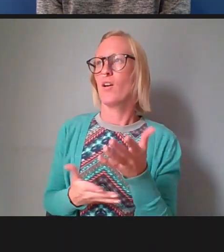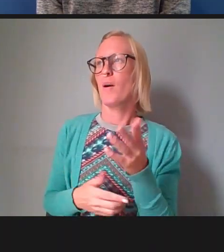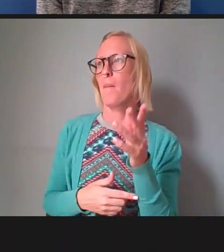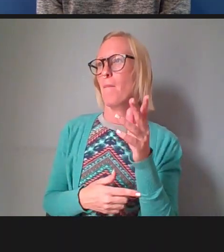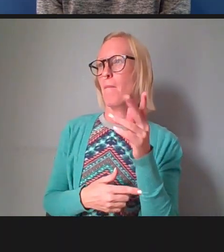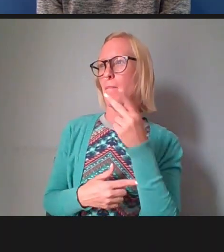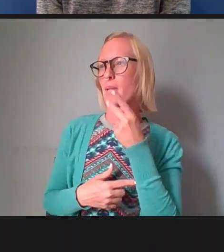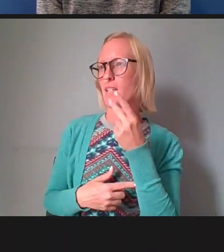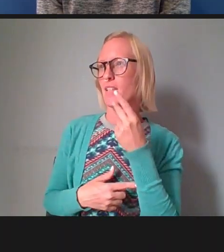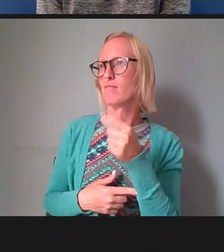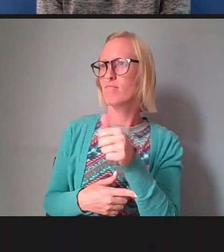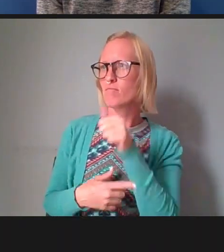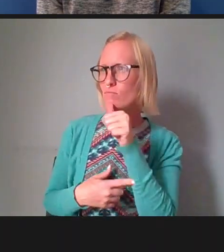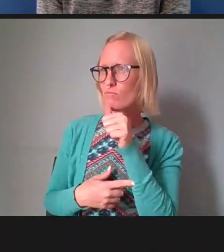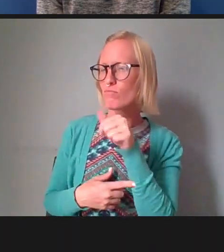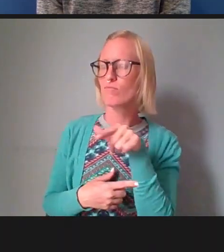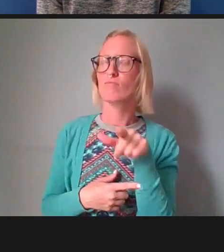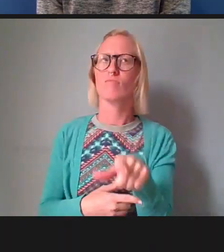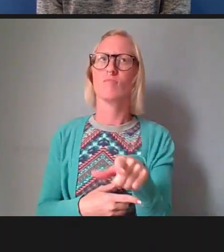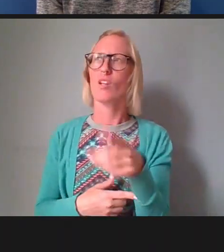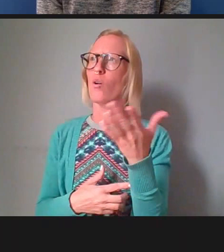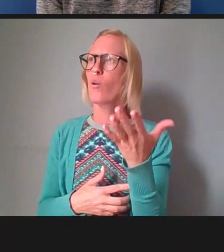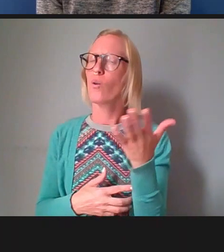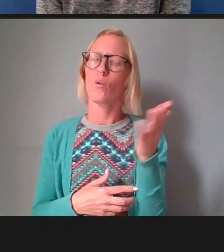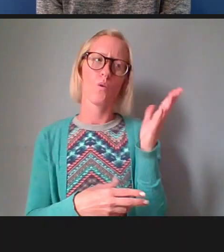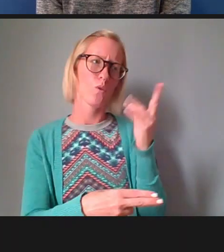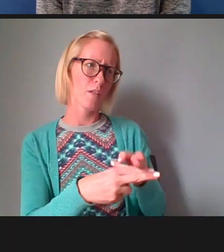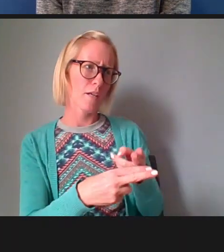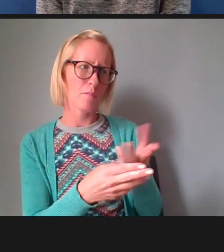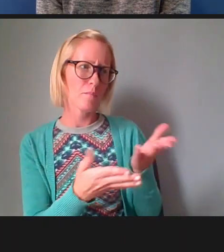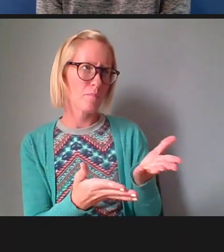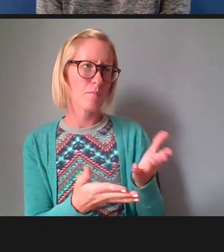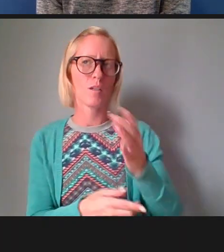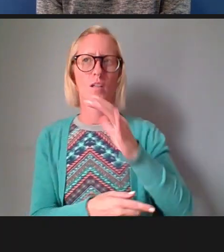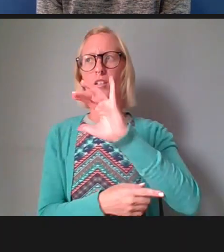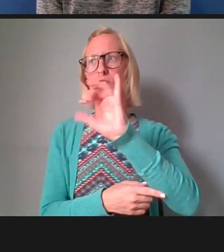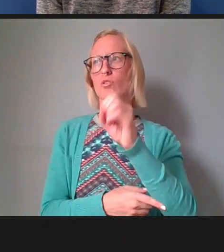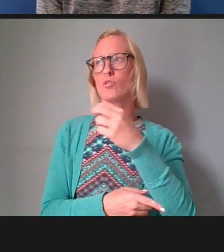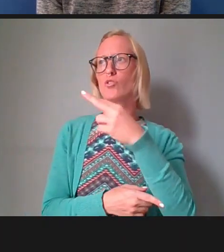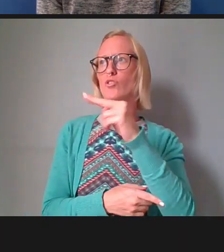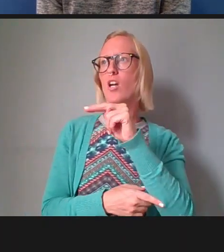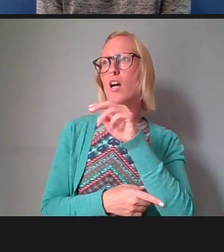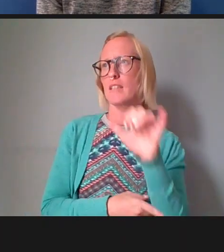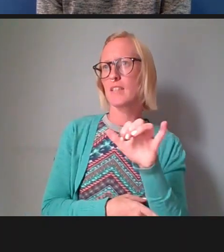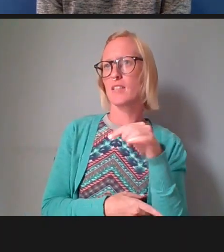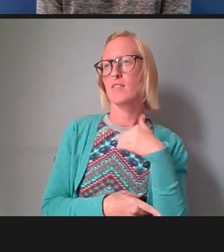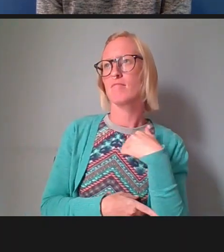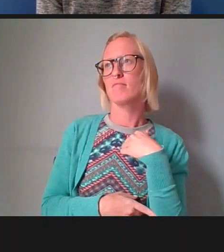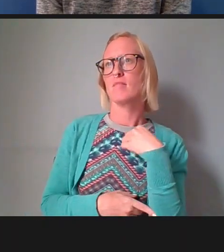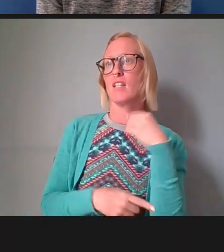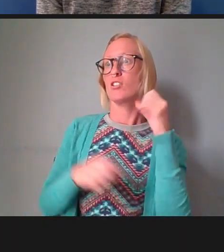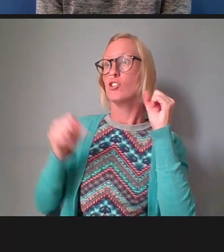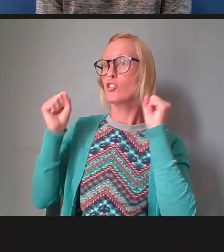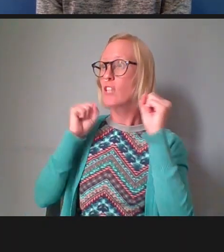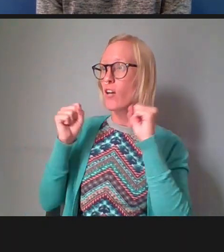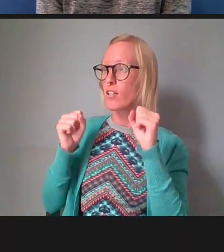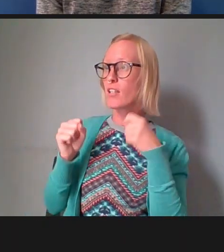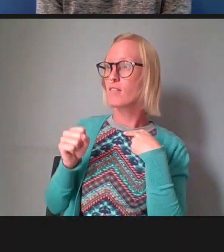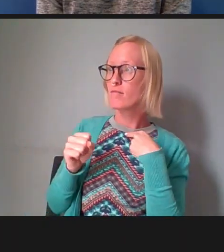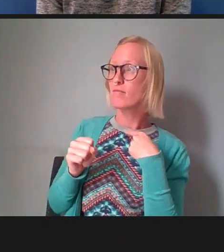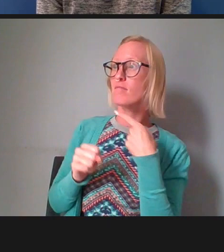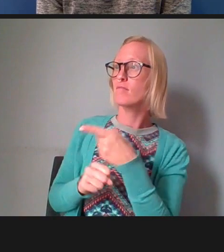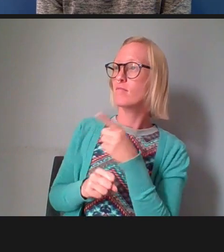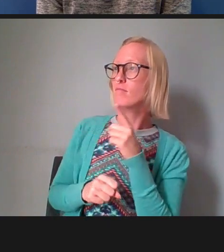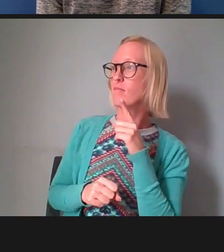mouth. What's your name? Johnny. Piggy muttered the name to himself and then shouted it to Ralph, who was not